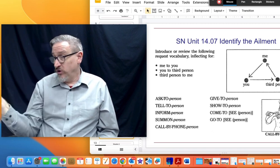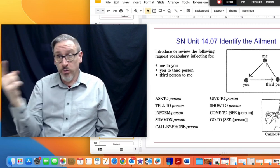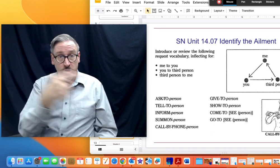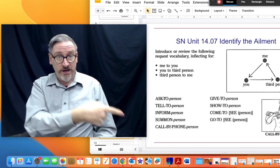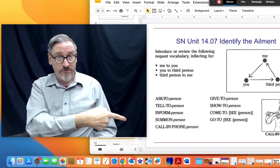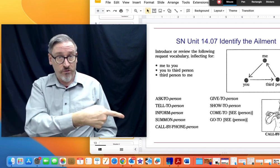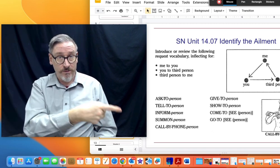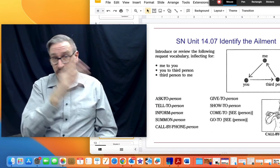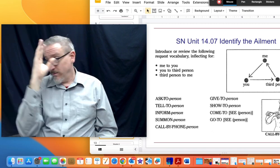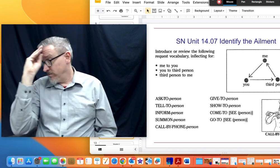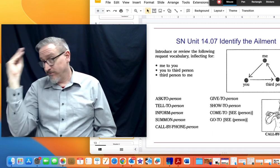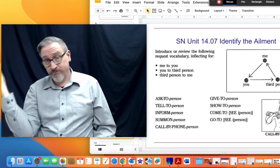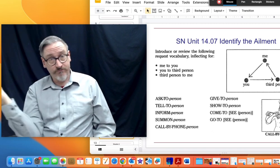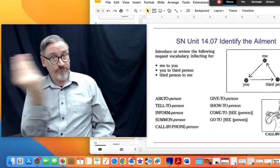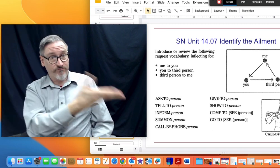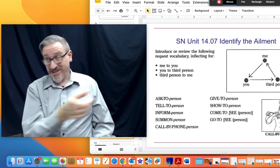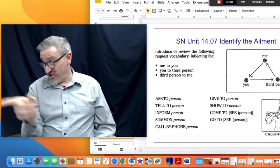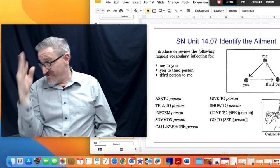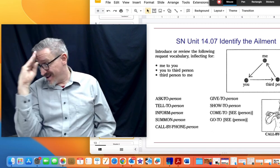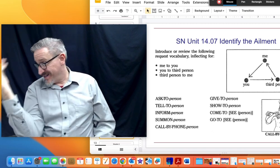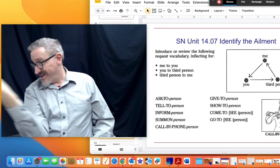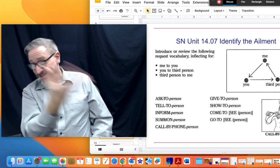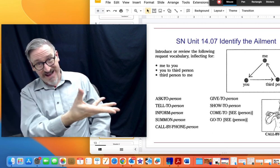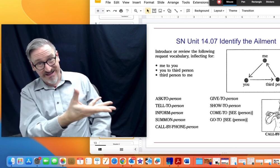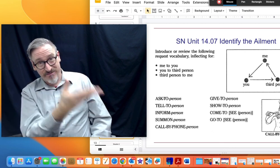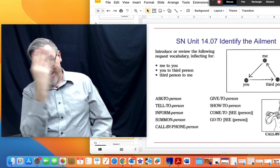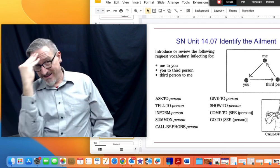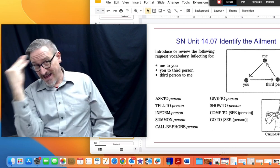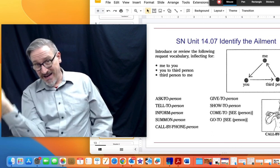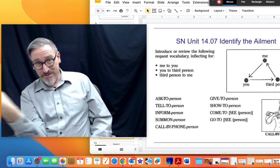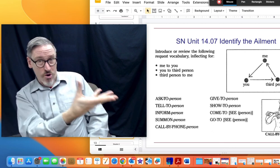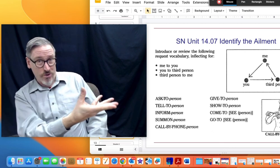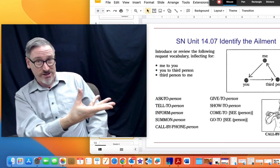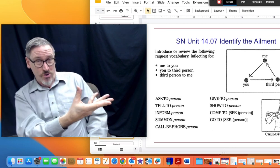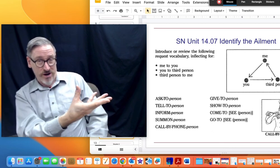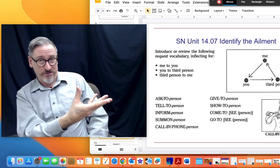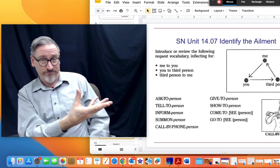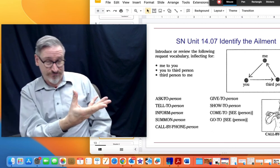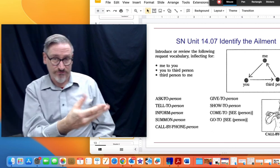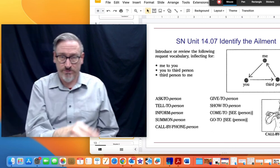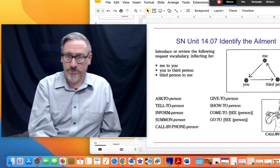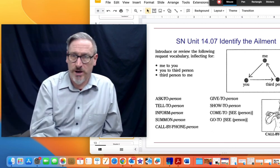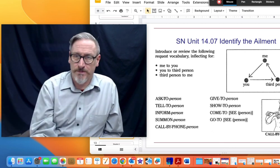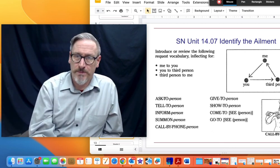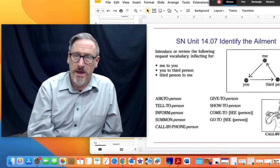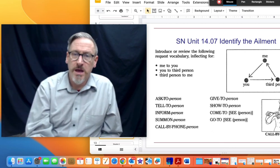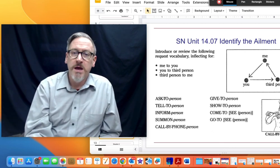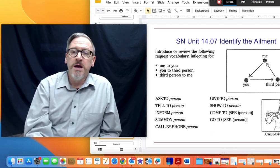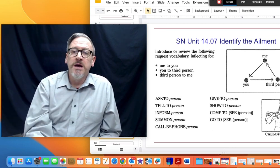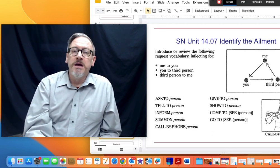But if you were going to inform him, tell him. Let him know what's going